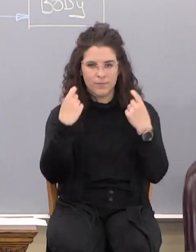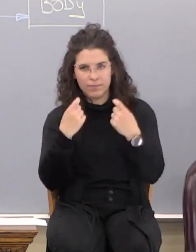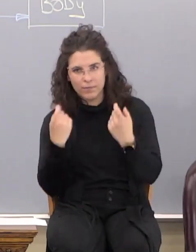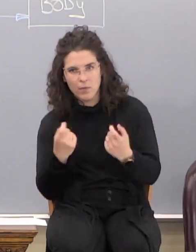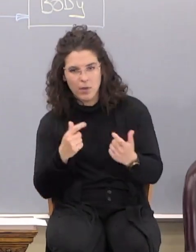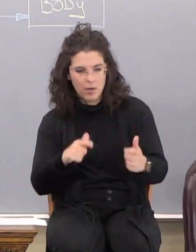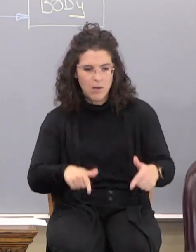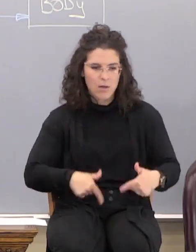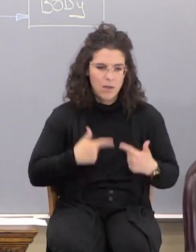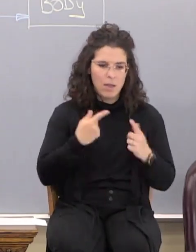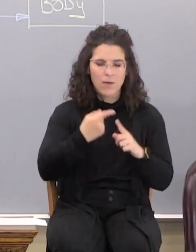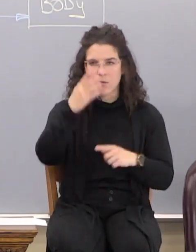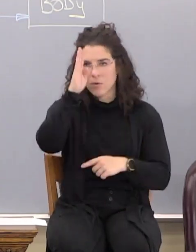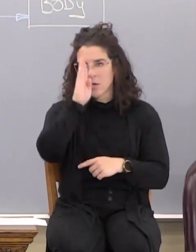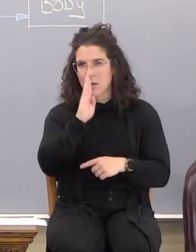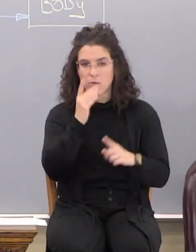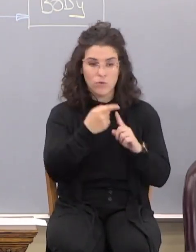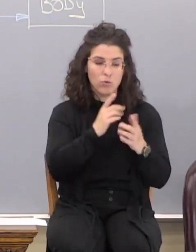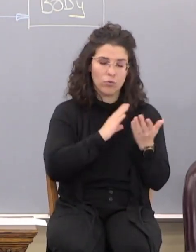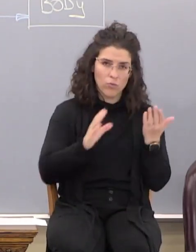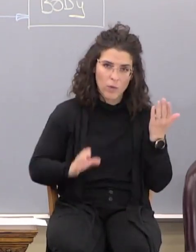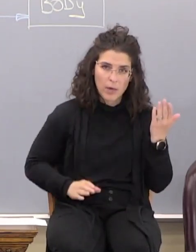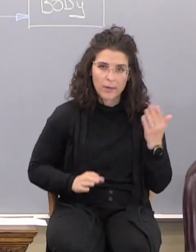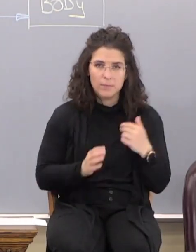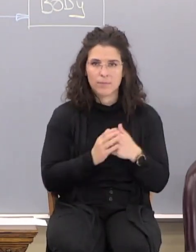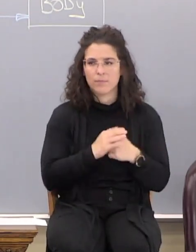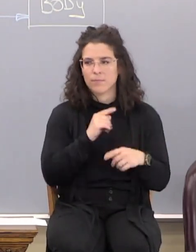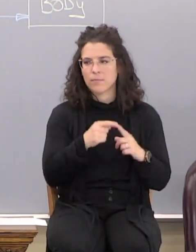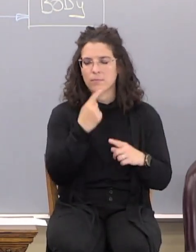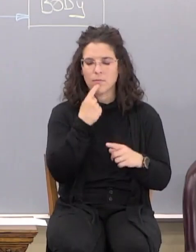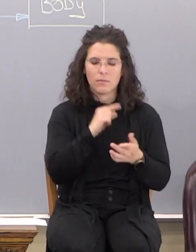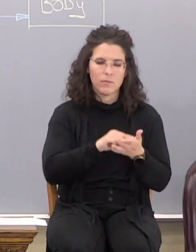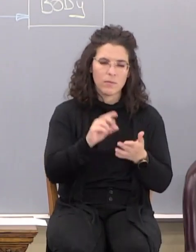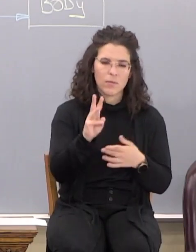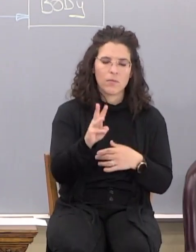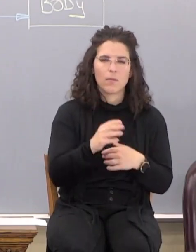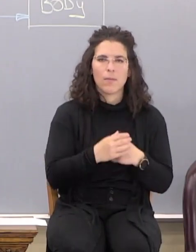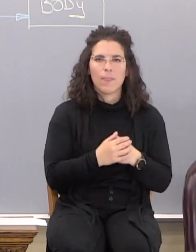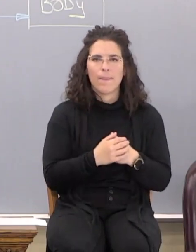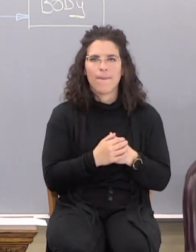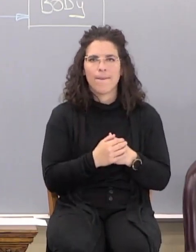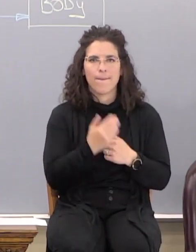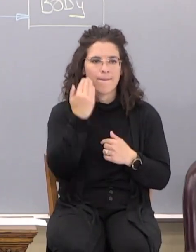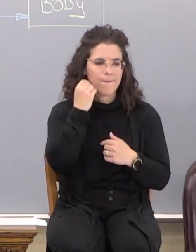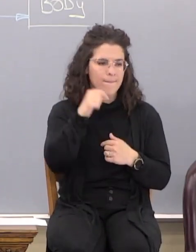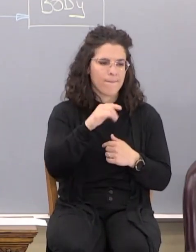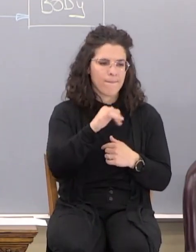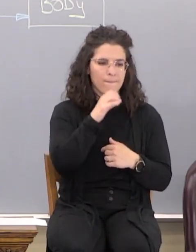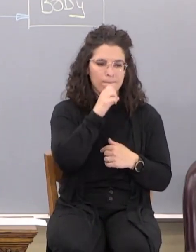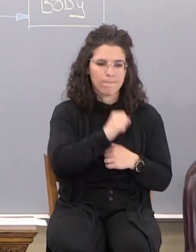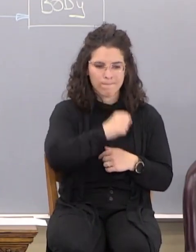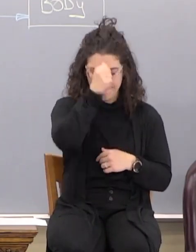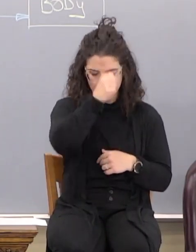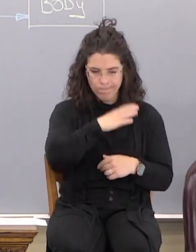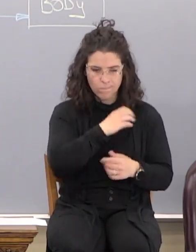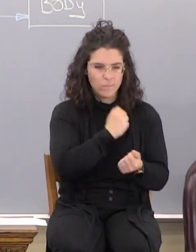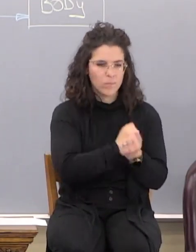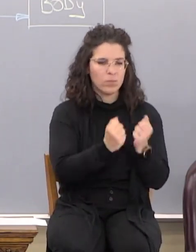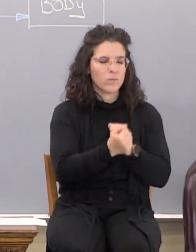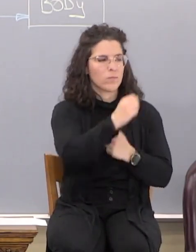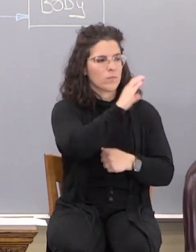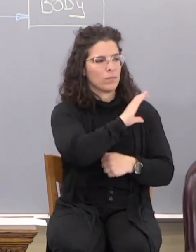you're alive to God, to Christ. When he says in verse number 6, knowing this, that our old man is crucified with